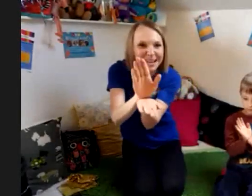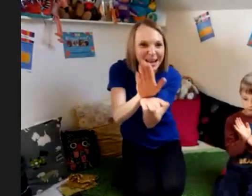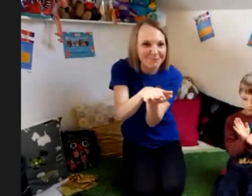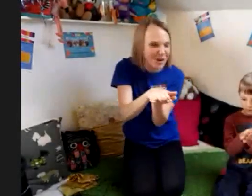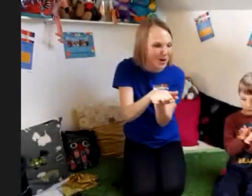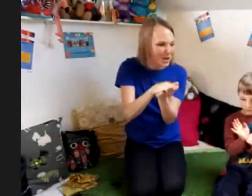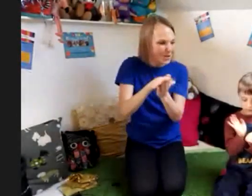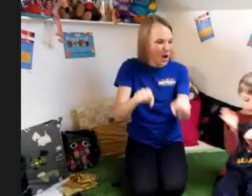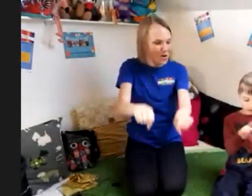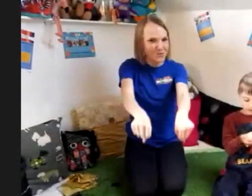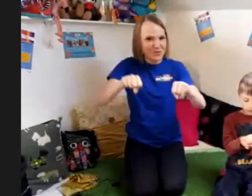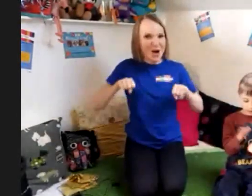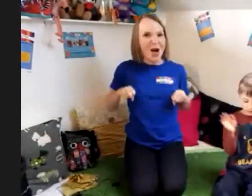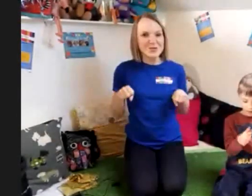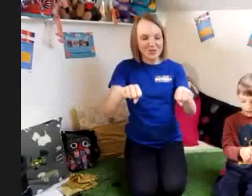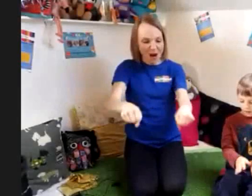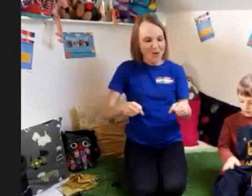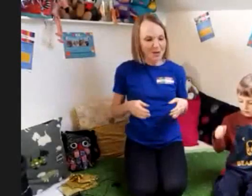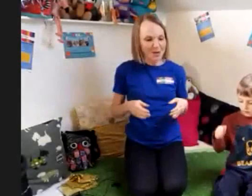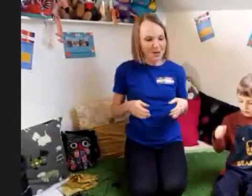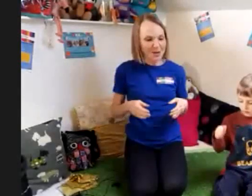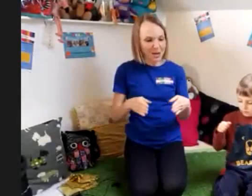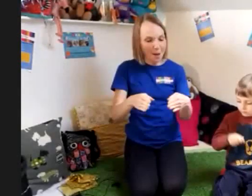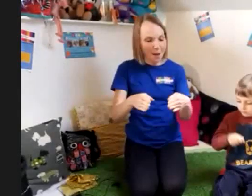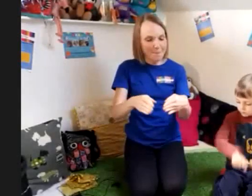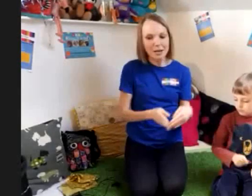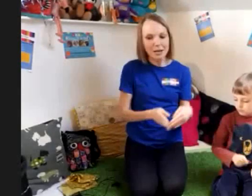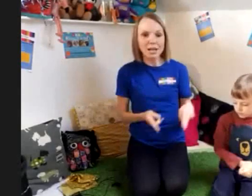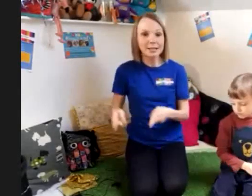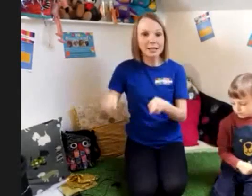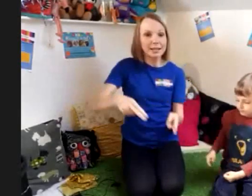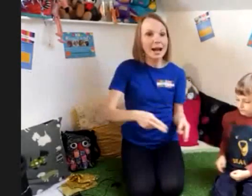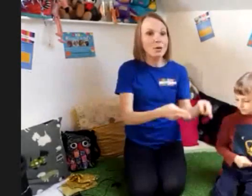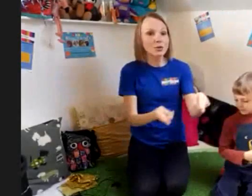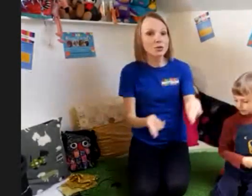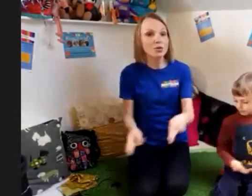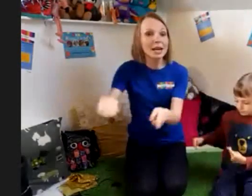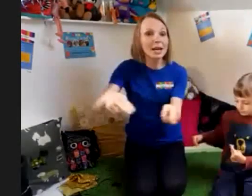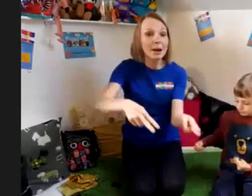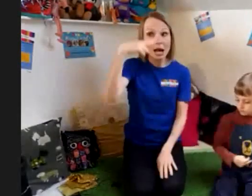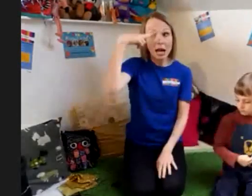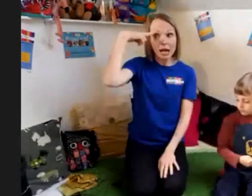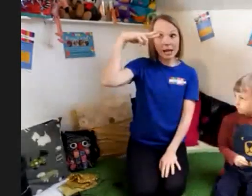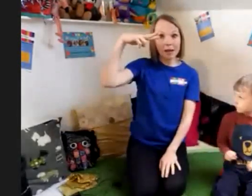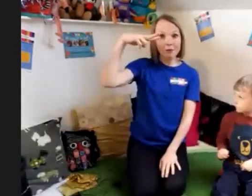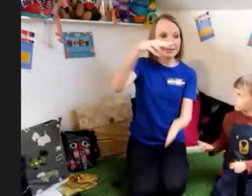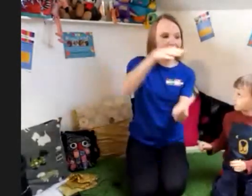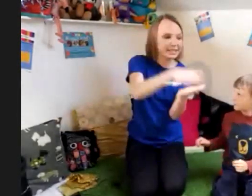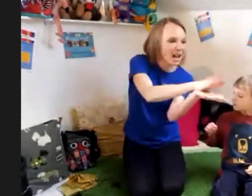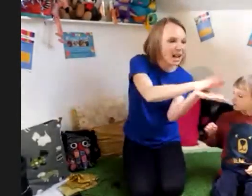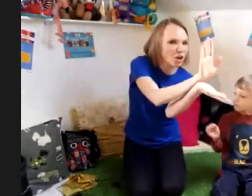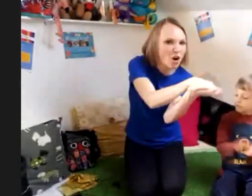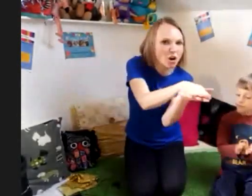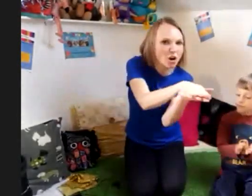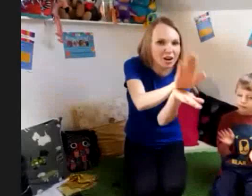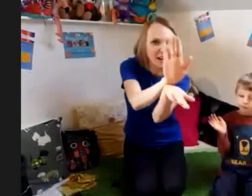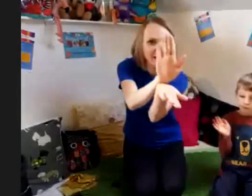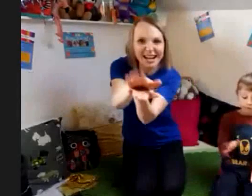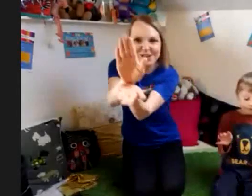Gabriel! Row, row, row your boat gently down the stream. If you see a crocodile,